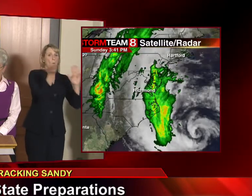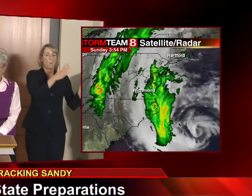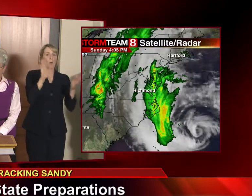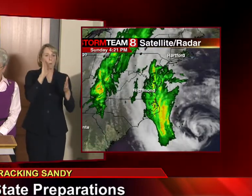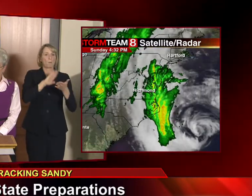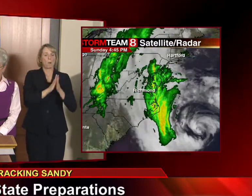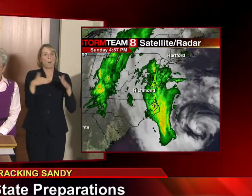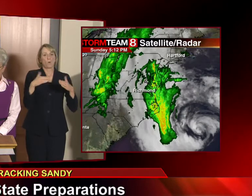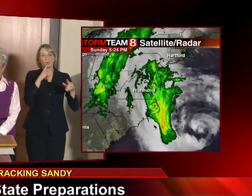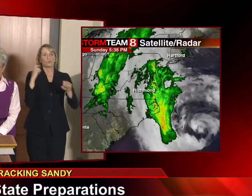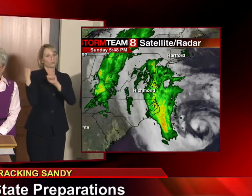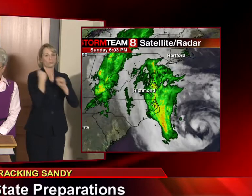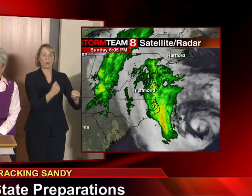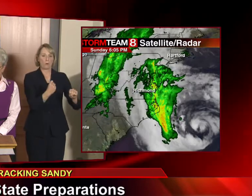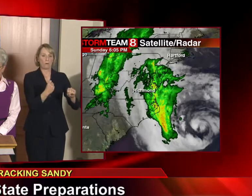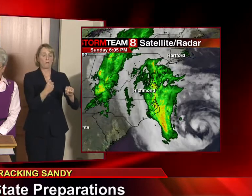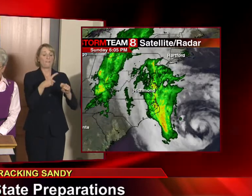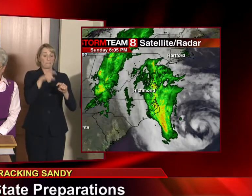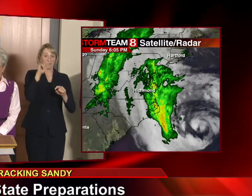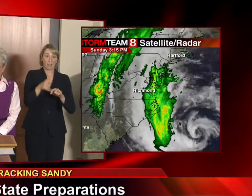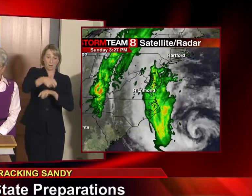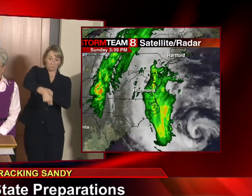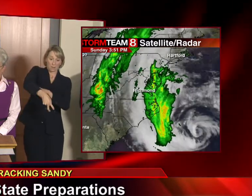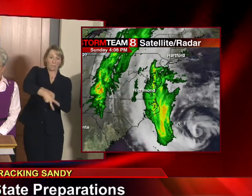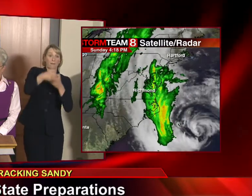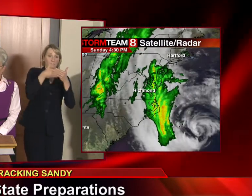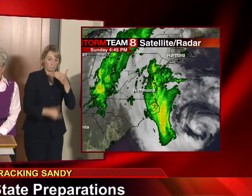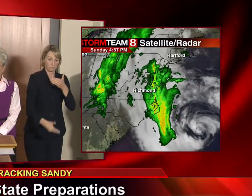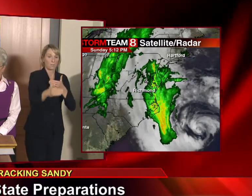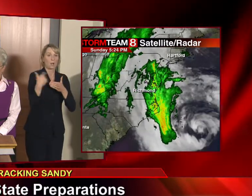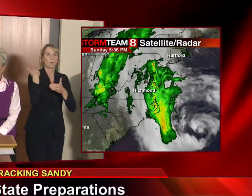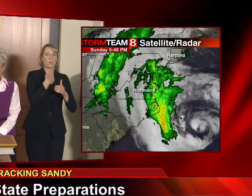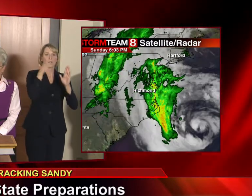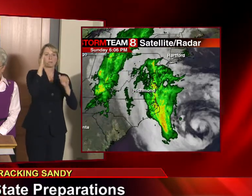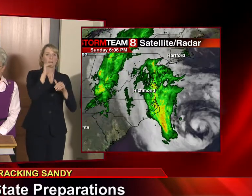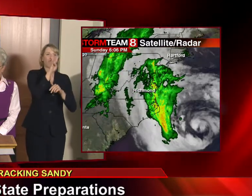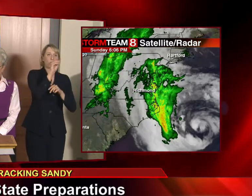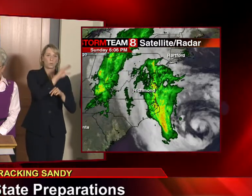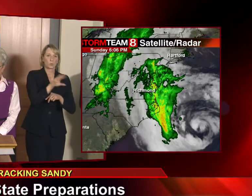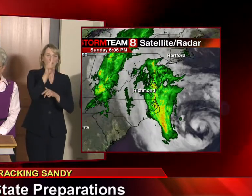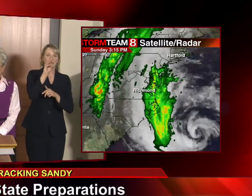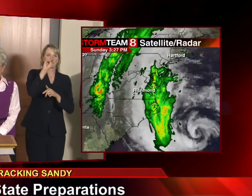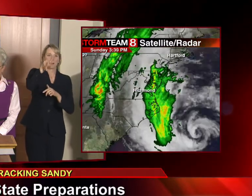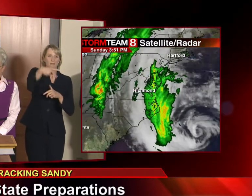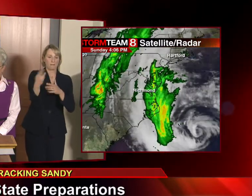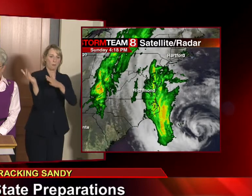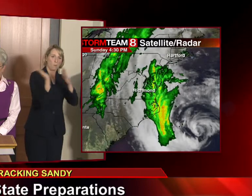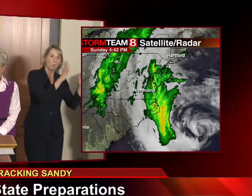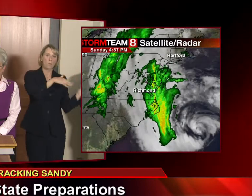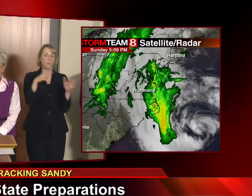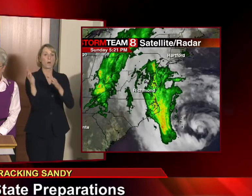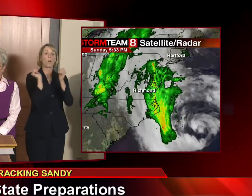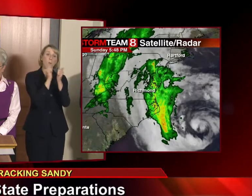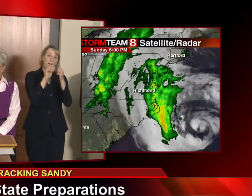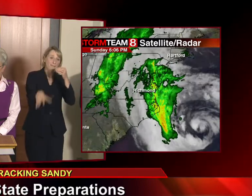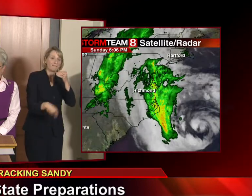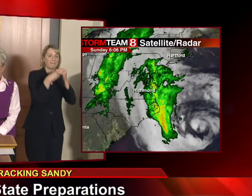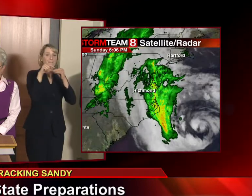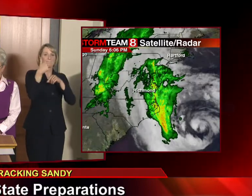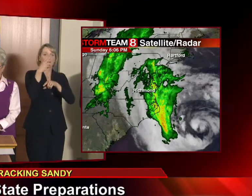on, over the next 36 hours, we're expecting 40 to 60 mile per hour winds with gusts as high as